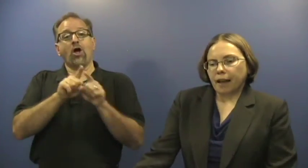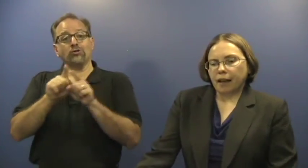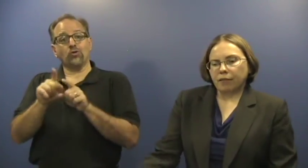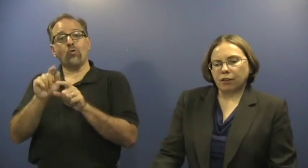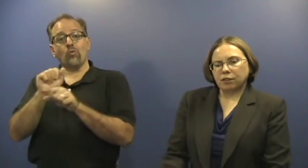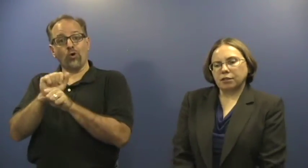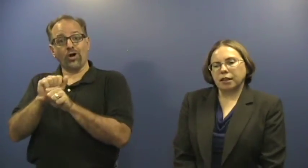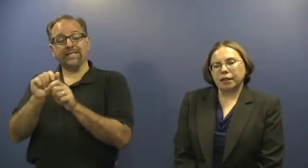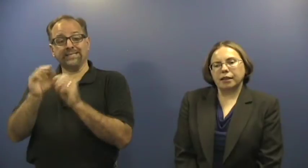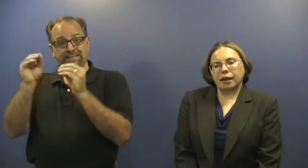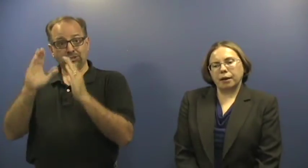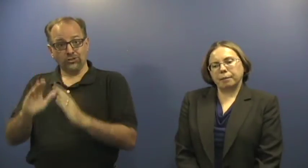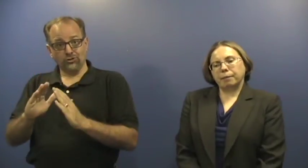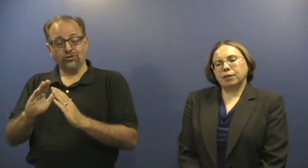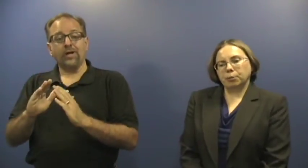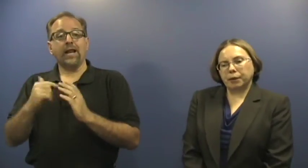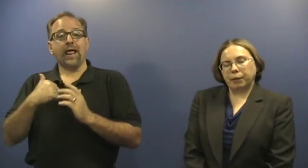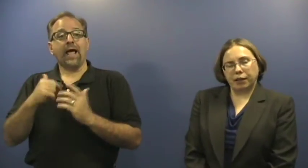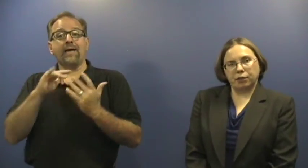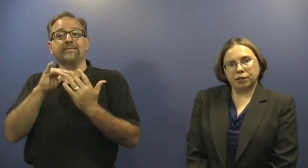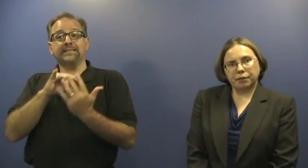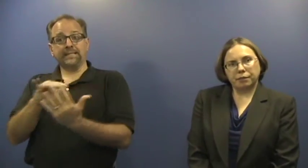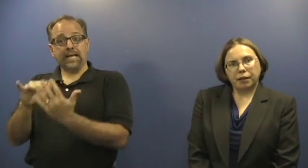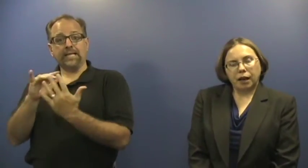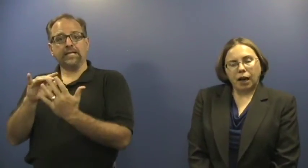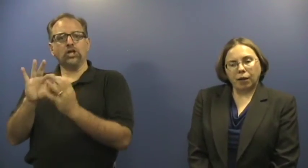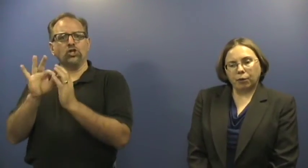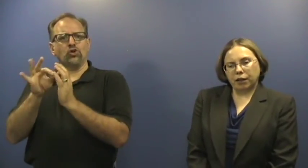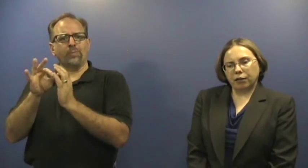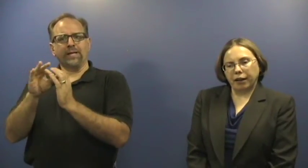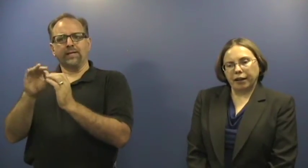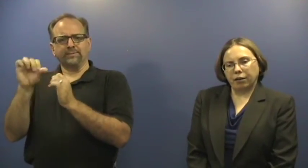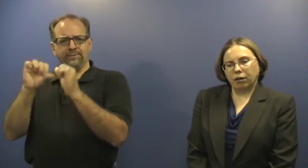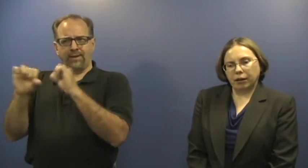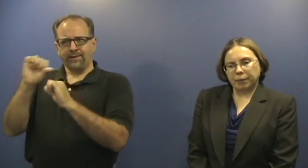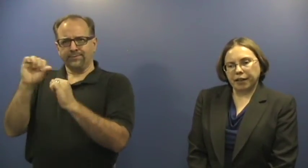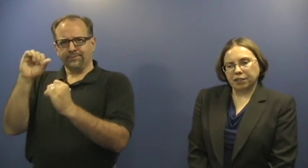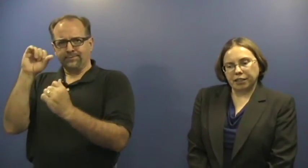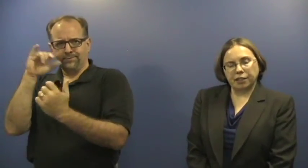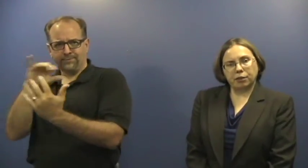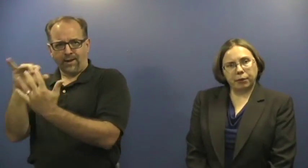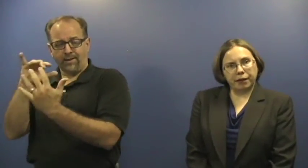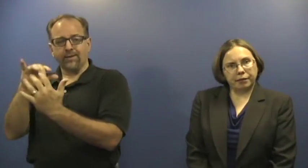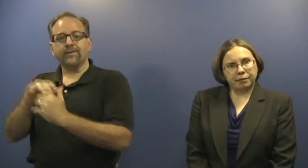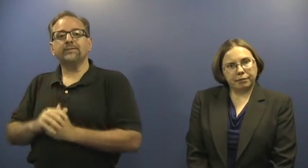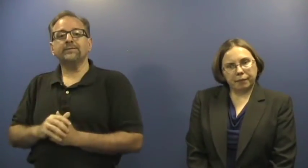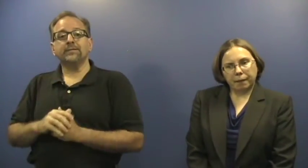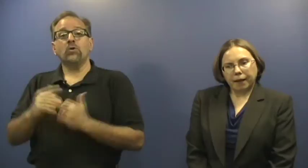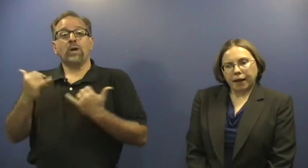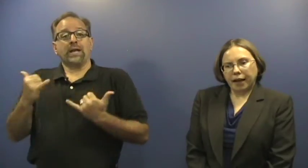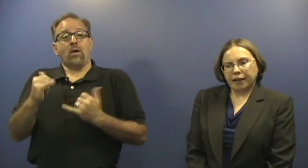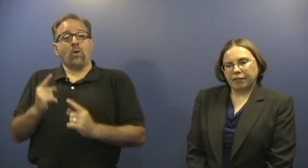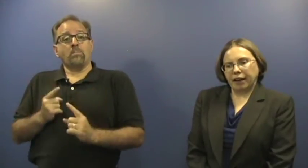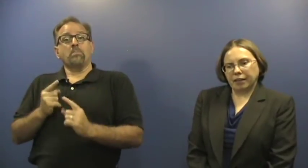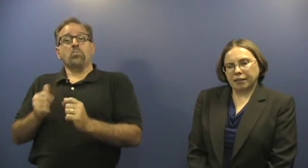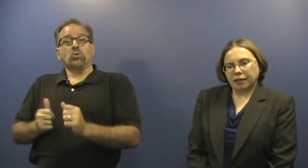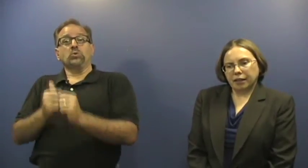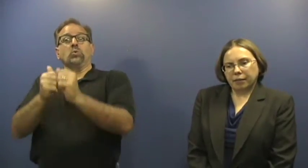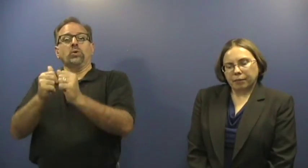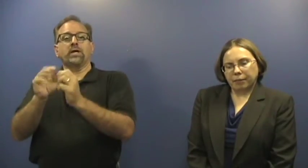I've also studied interpreting pedagogy. I'm working right now on a PhD in interpreting. And in fact, that